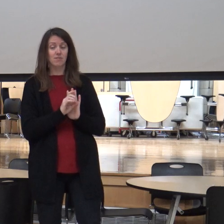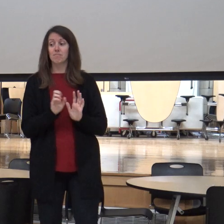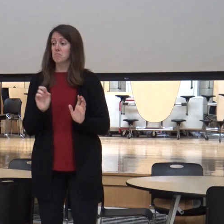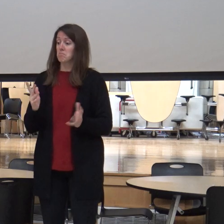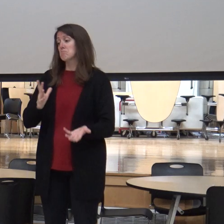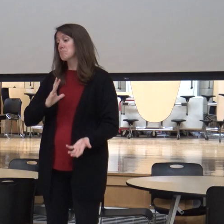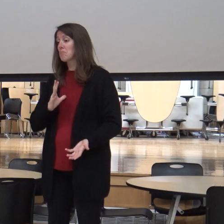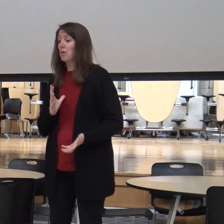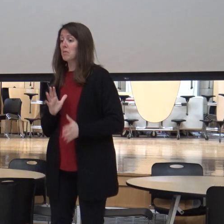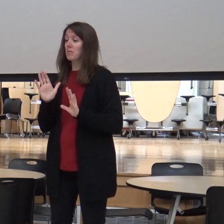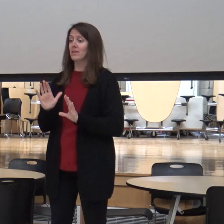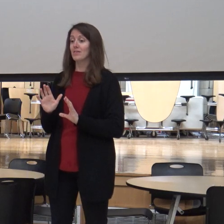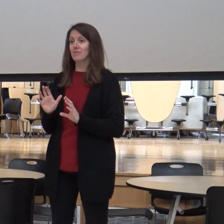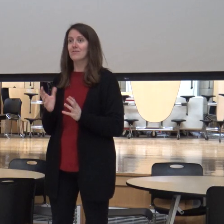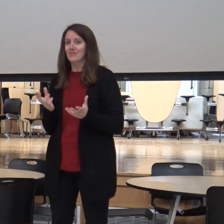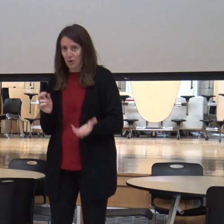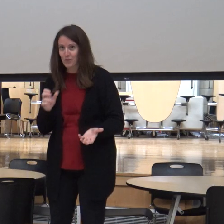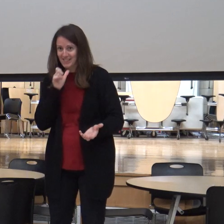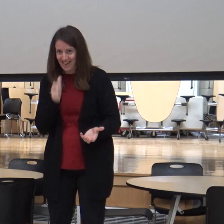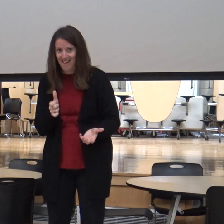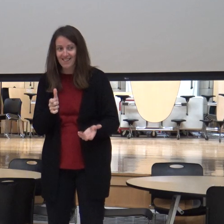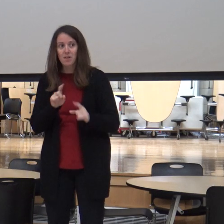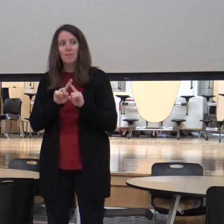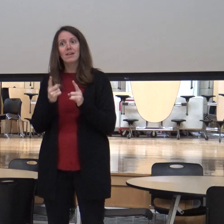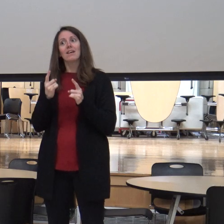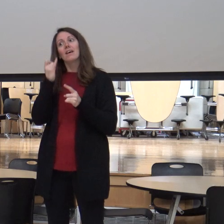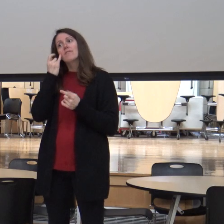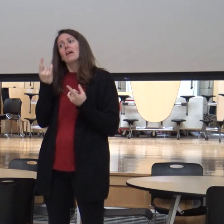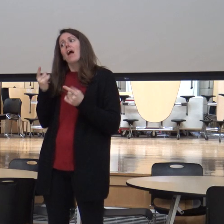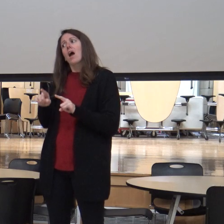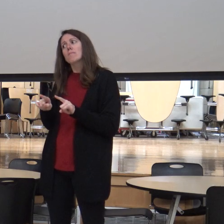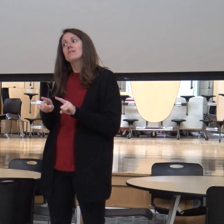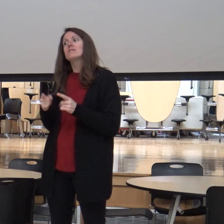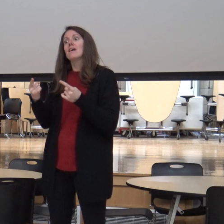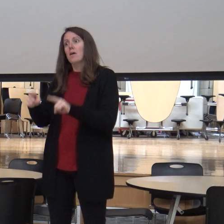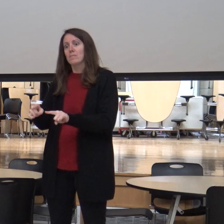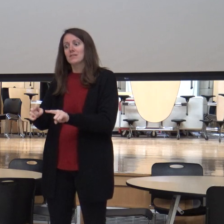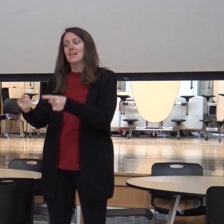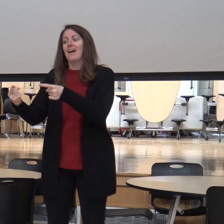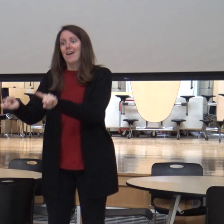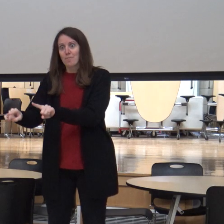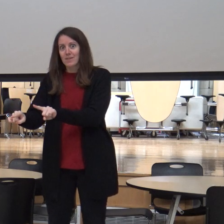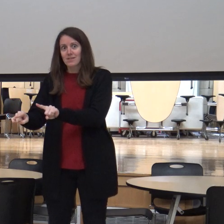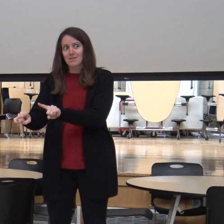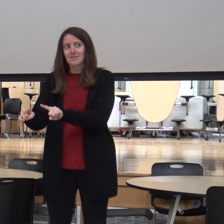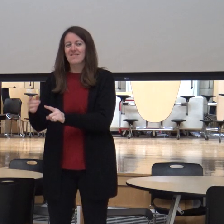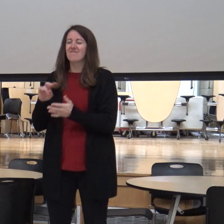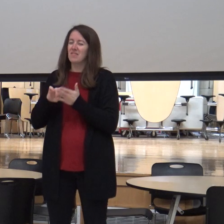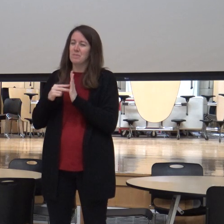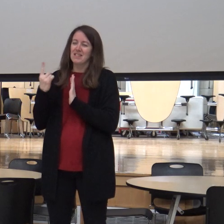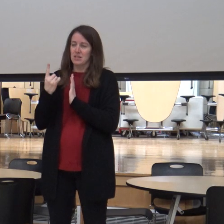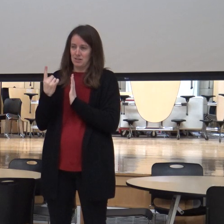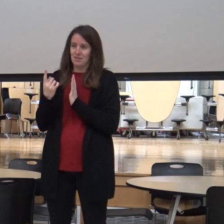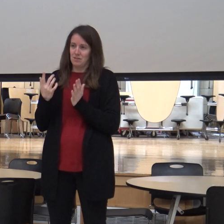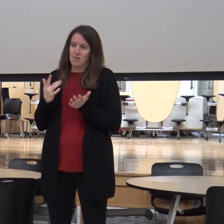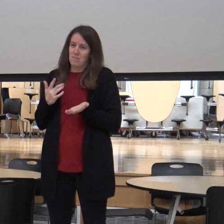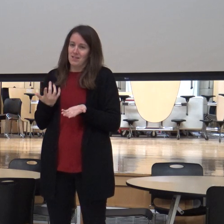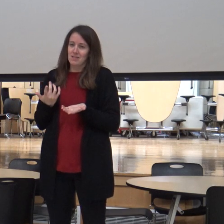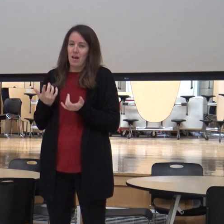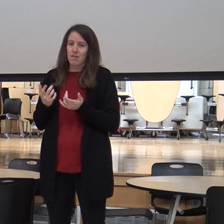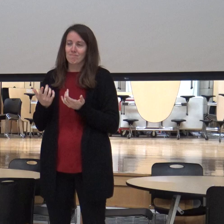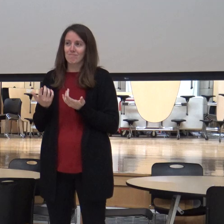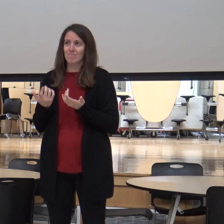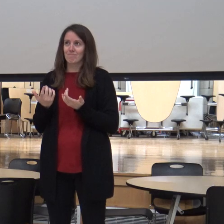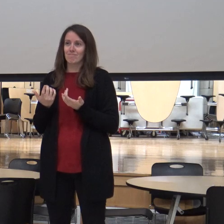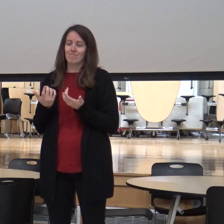No, that's not good. But if it happens a while, maybe something's going on. And we can talk about that. So letting them know